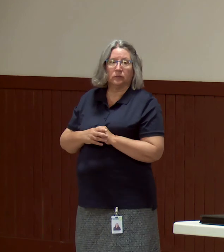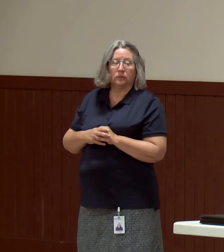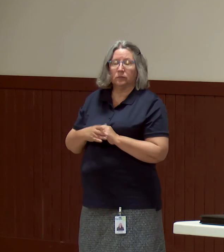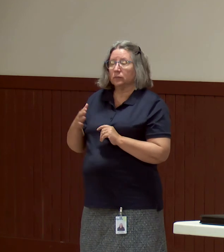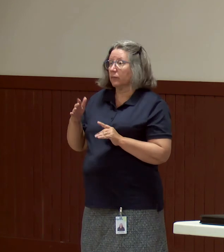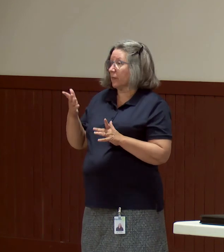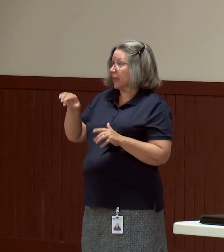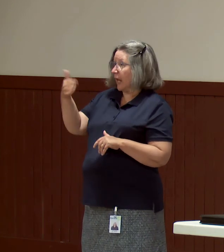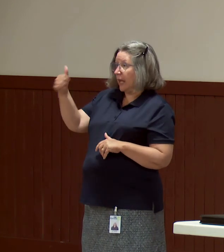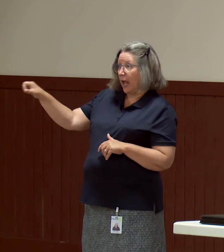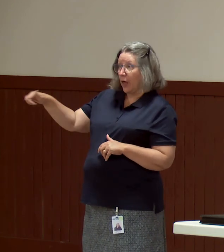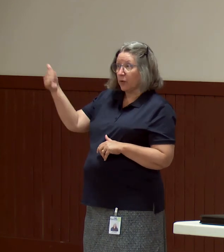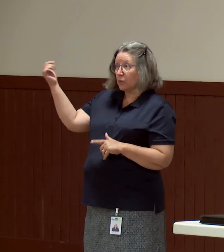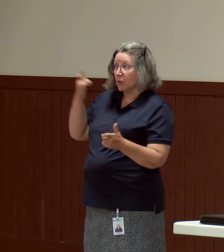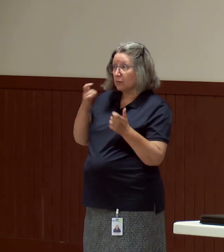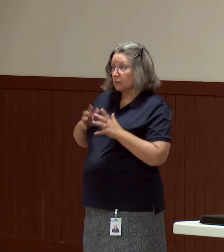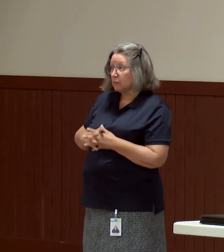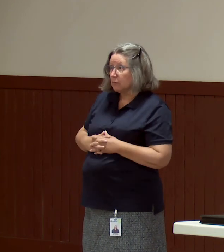Any other questions?